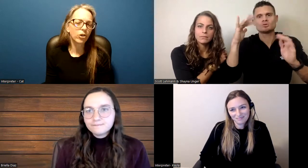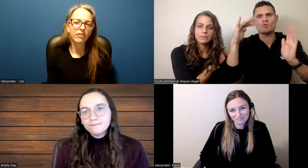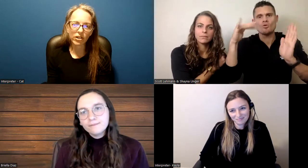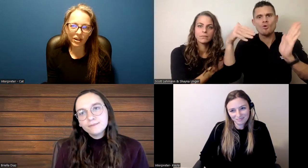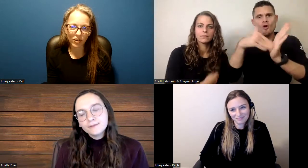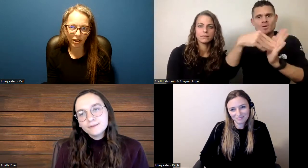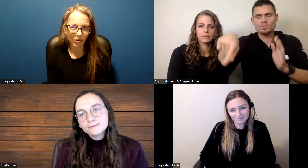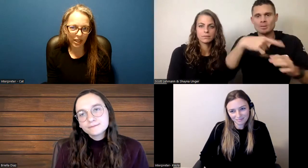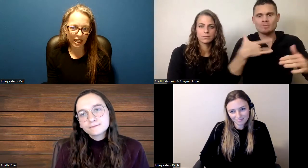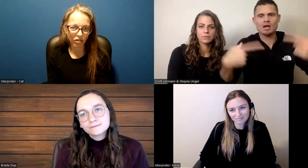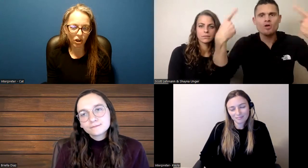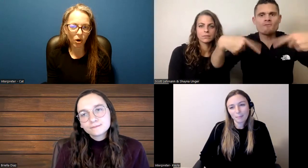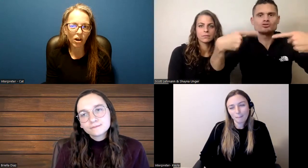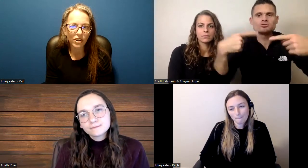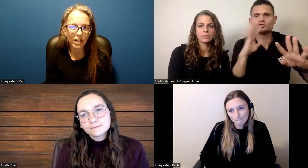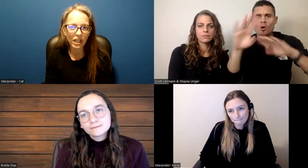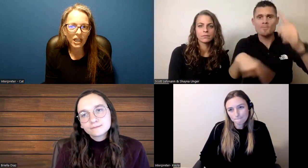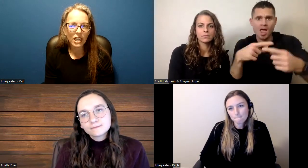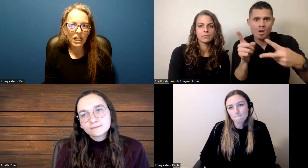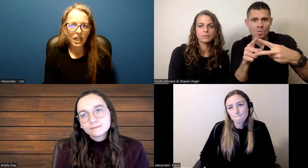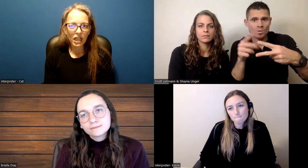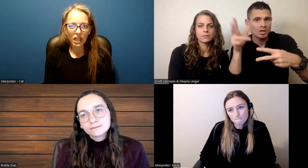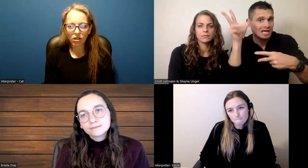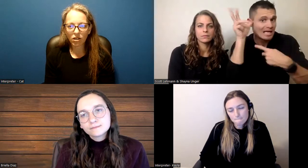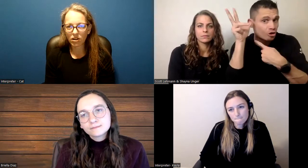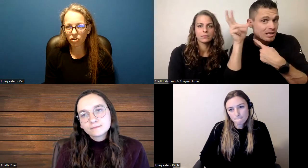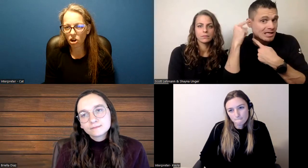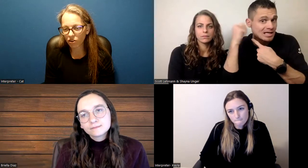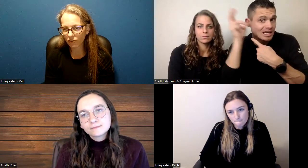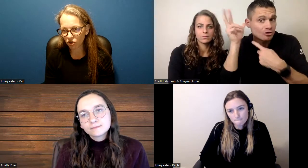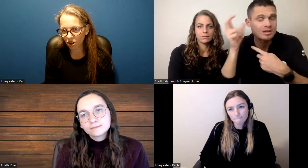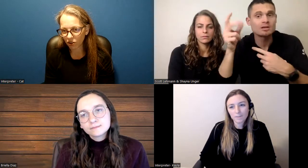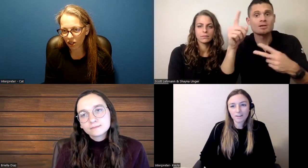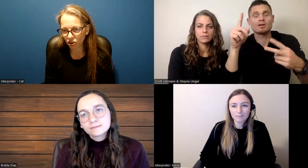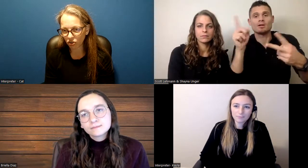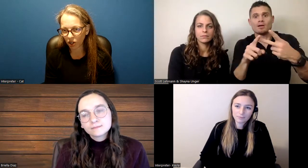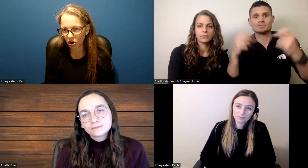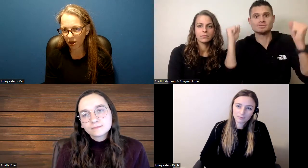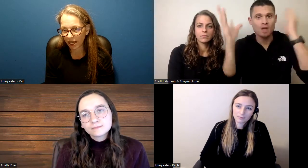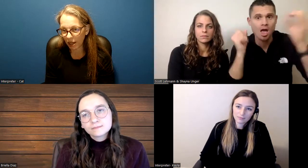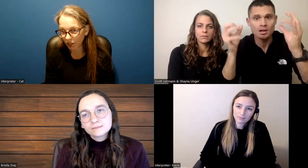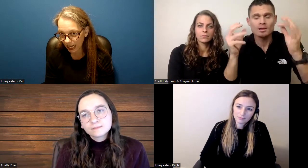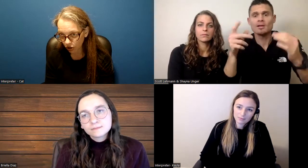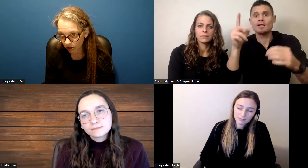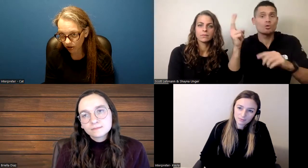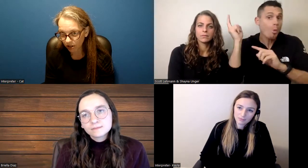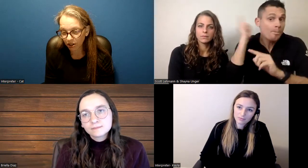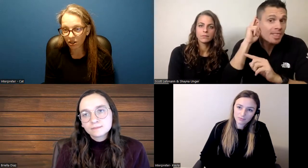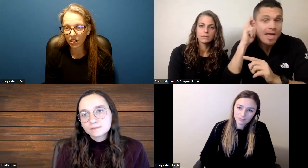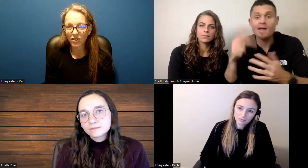or whomever is dealing with the kids, you know, often, you know, it's controversial conversations regarding being able to